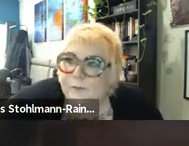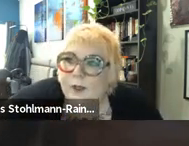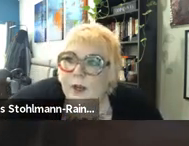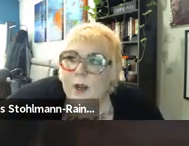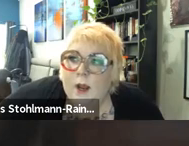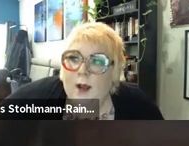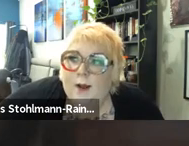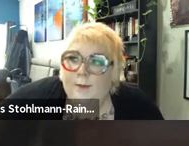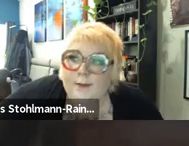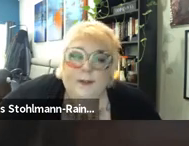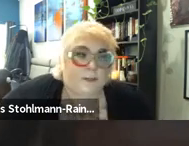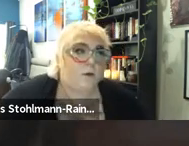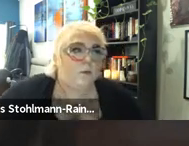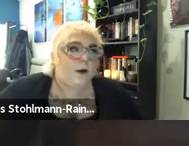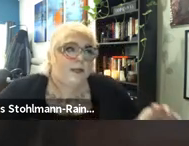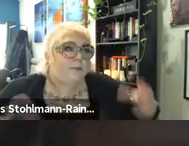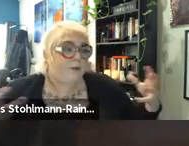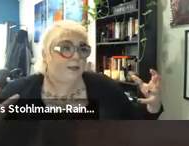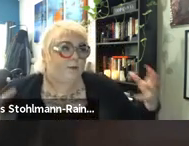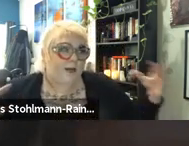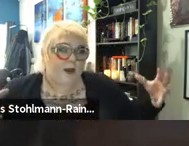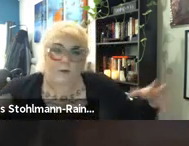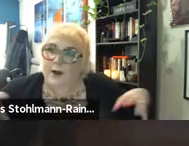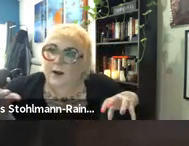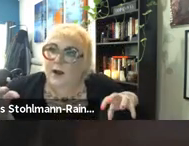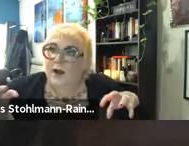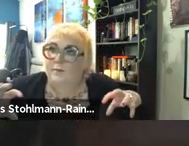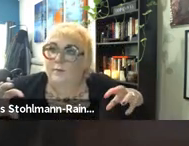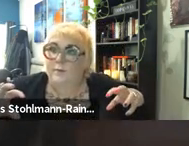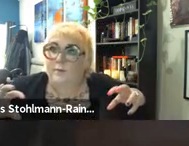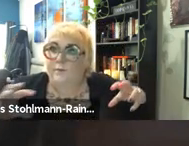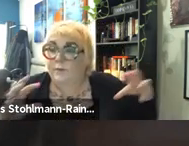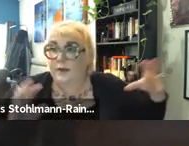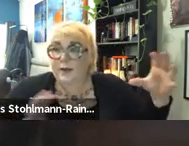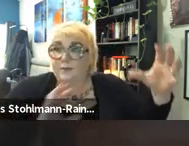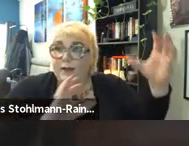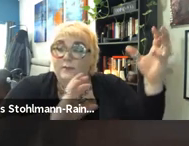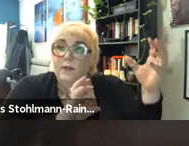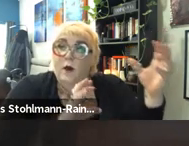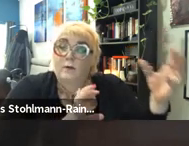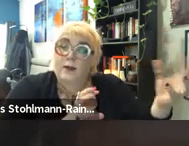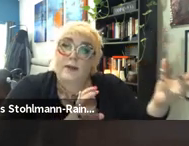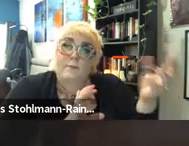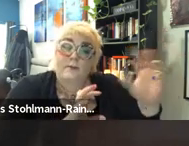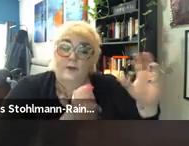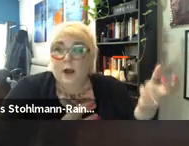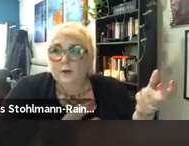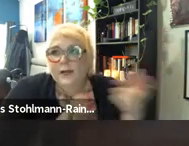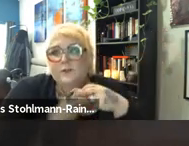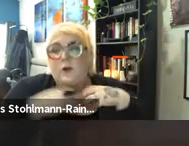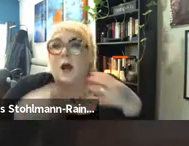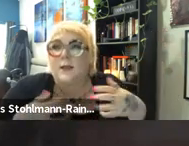um so we're in this place right now where um the lifeline has really already been